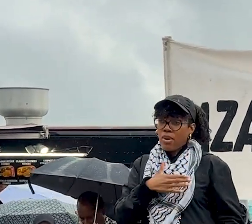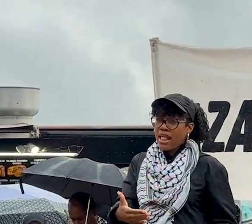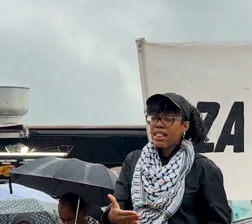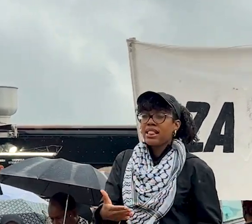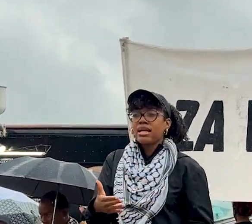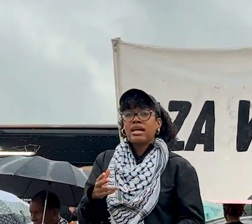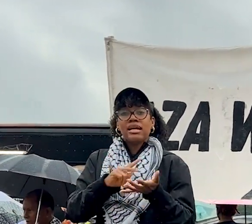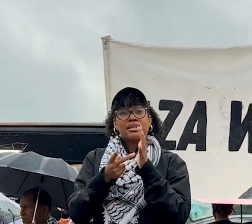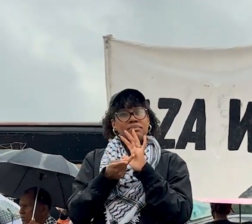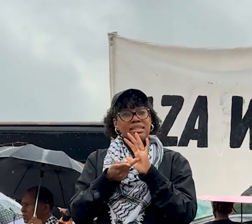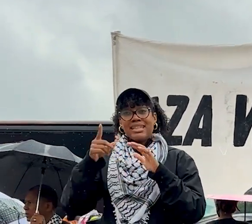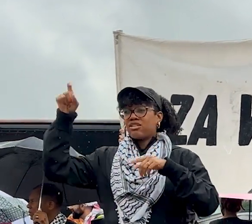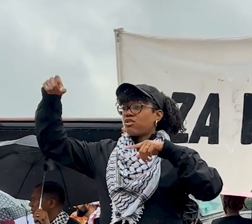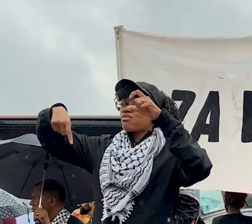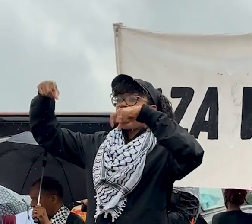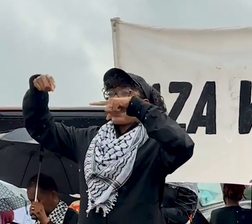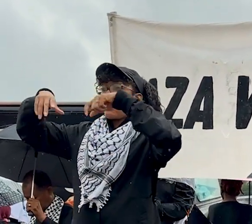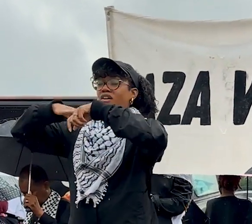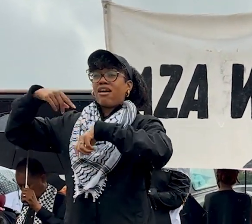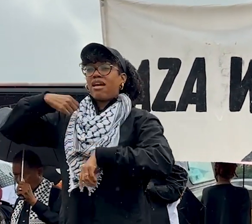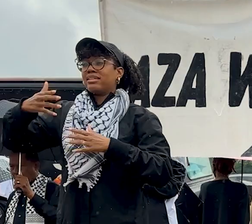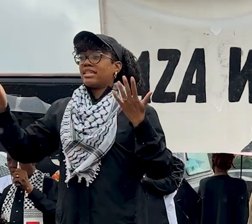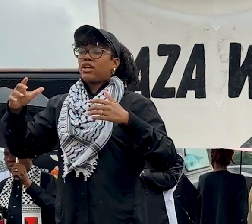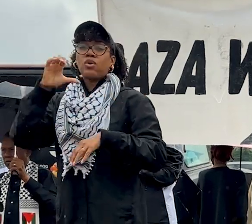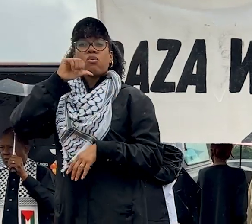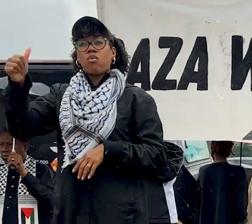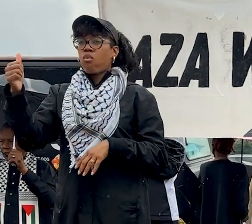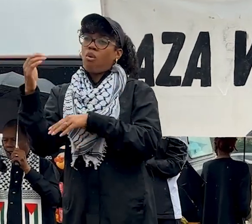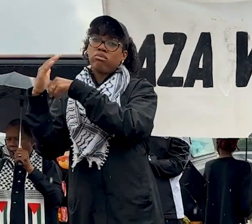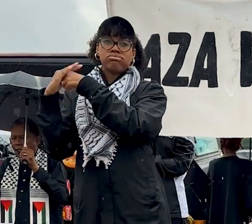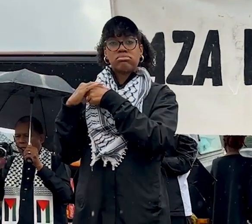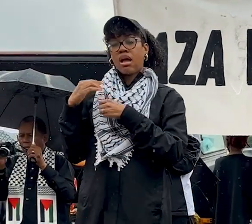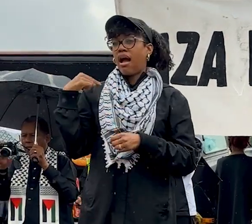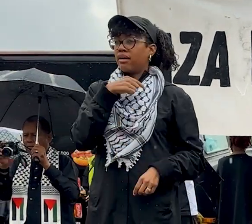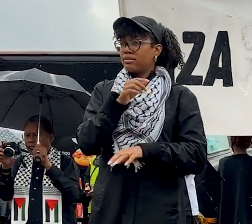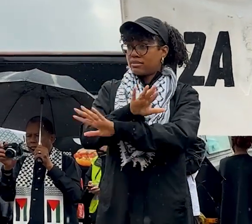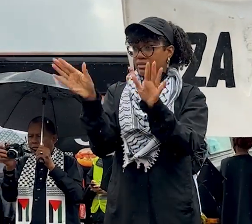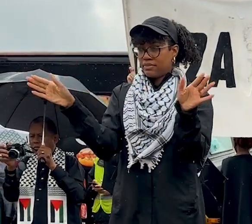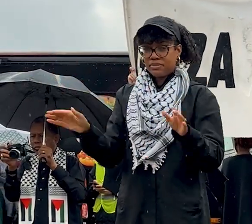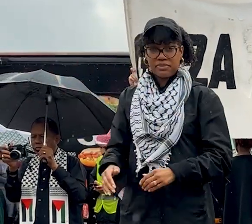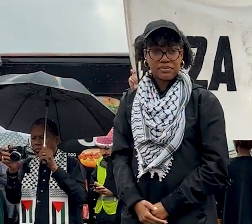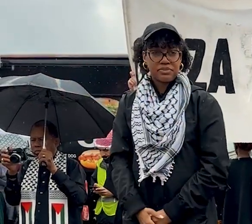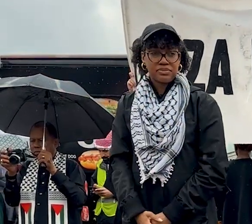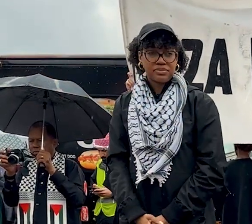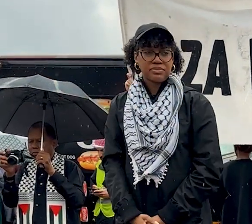the rain dropping on us here is not going to deter us.